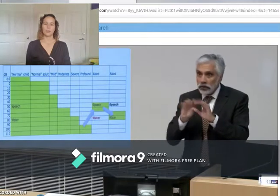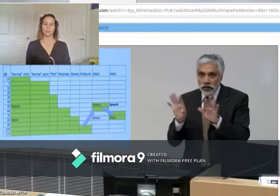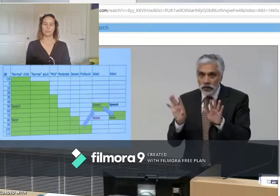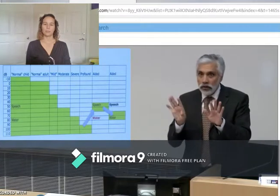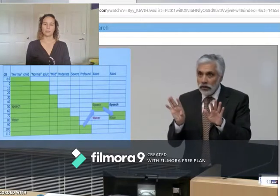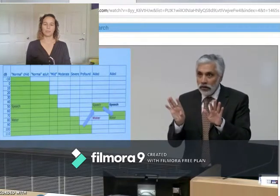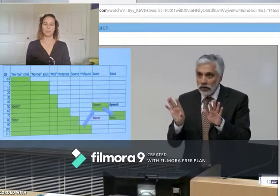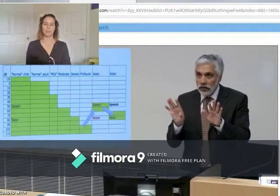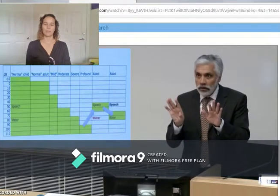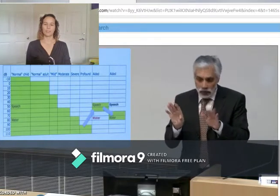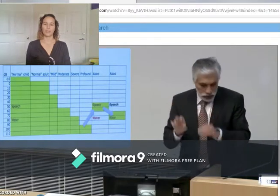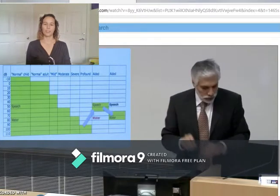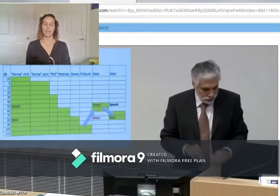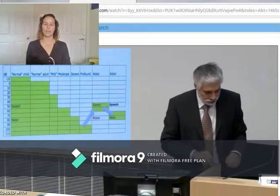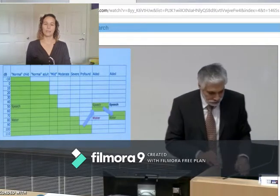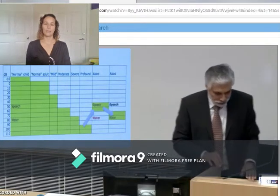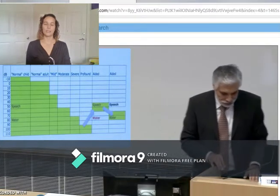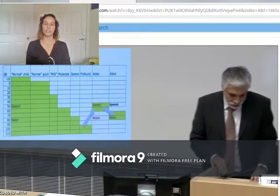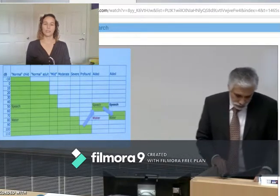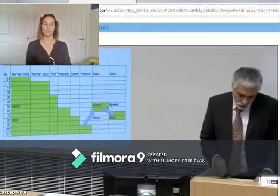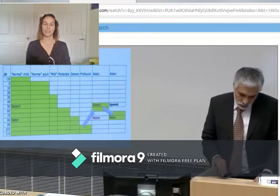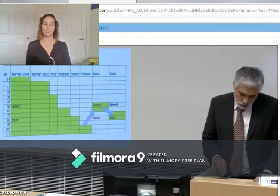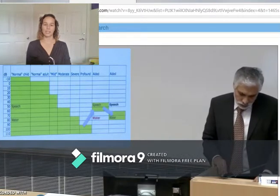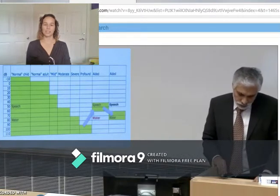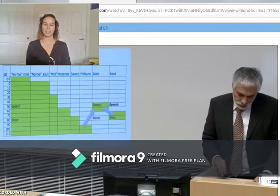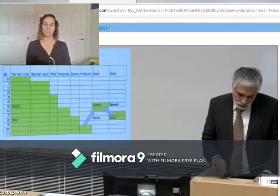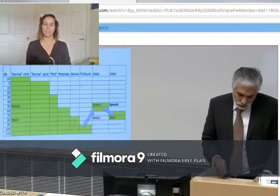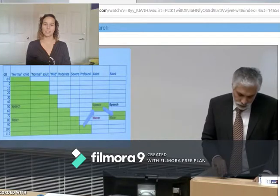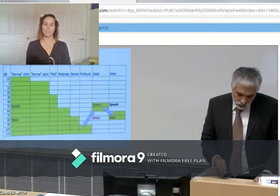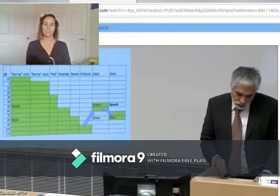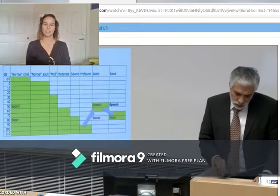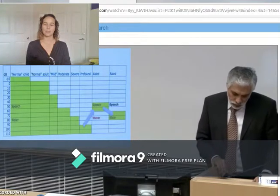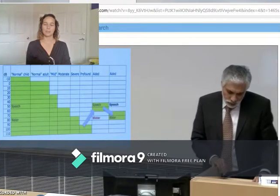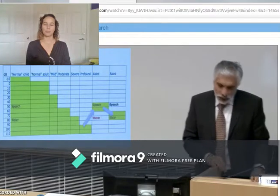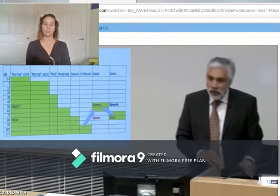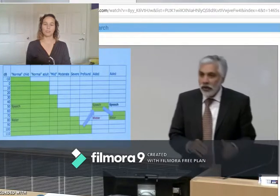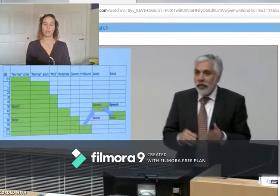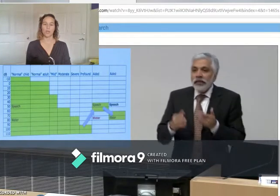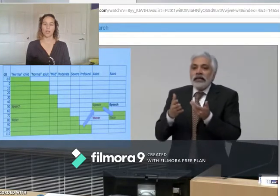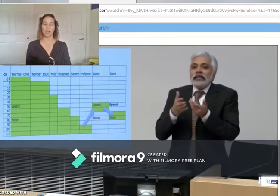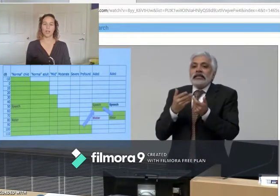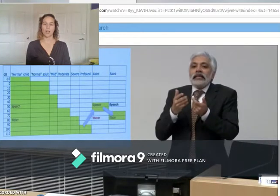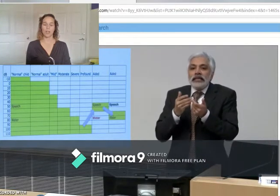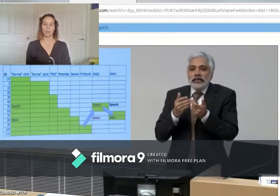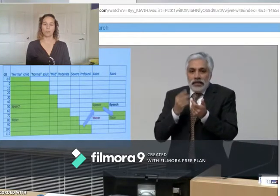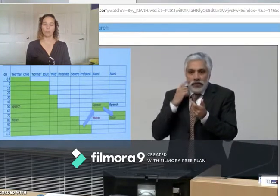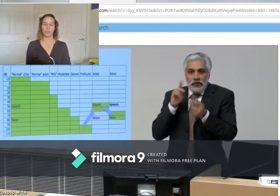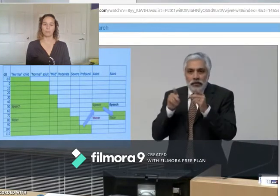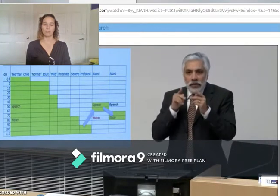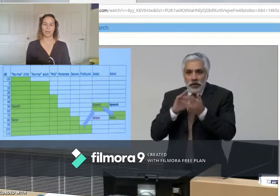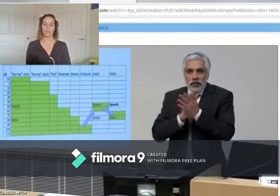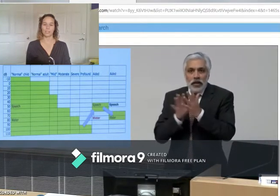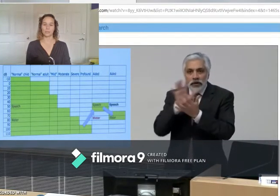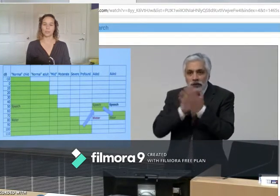Deaf and hard of hearing people may have a harder time enjoying things that people with a strong